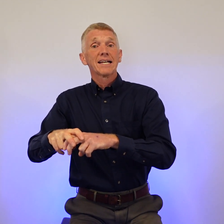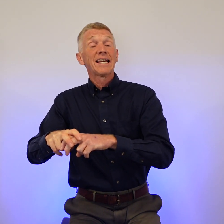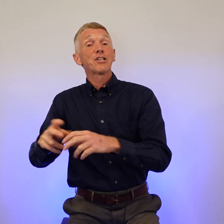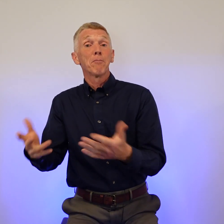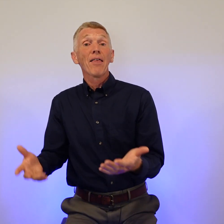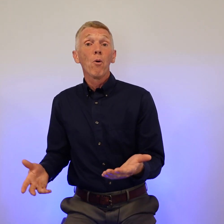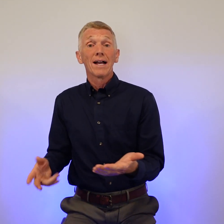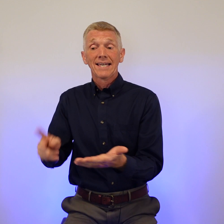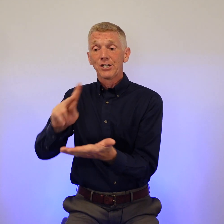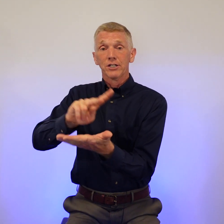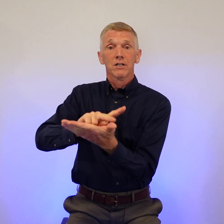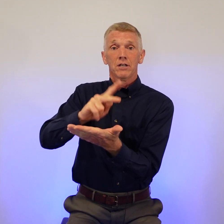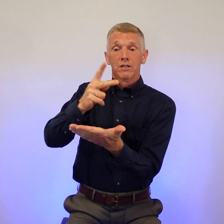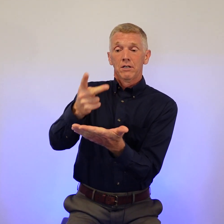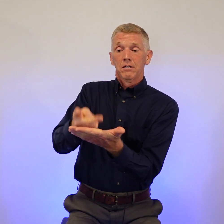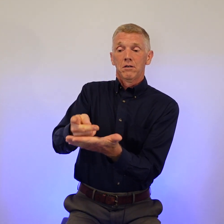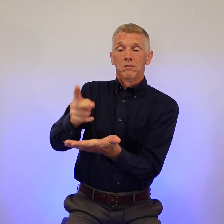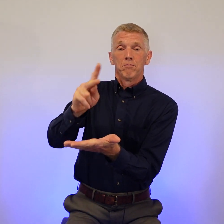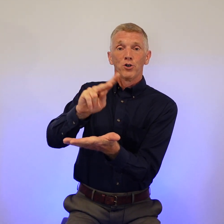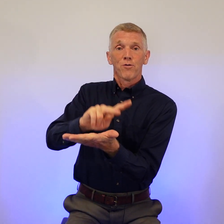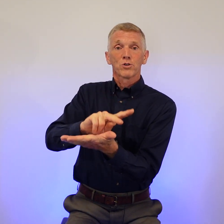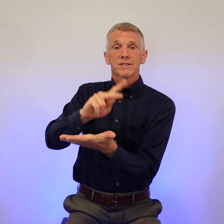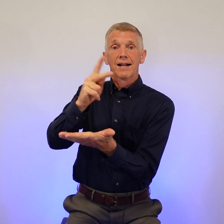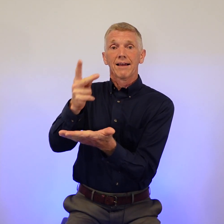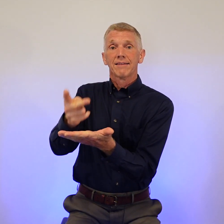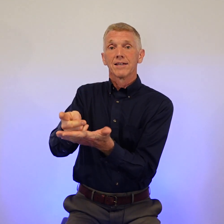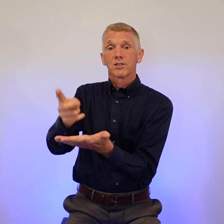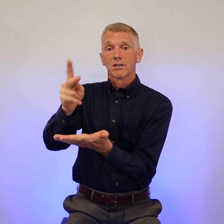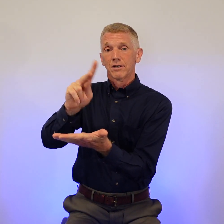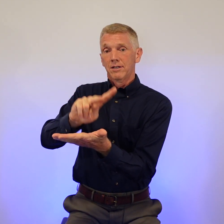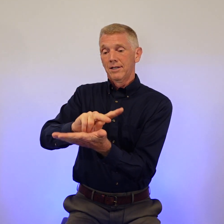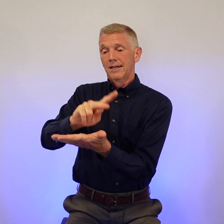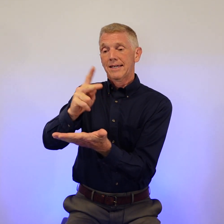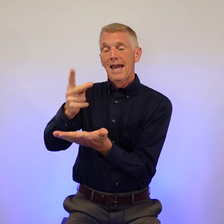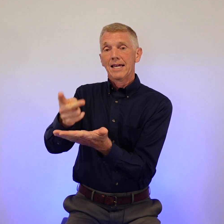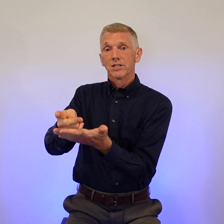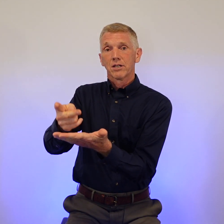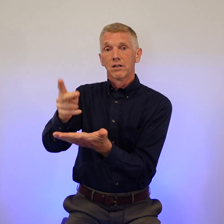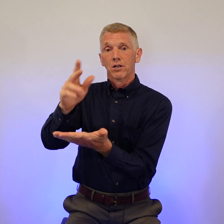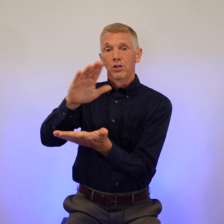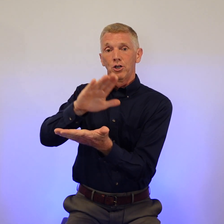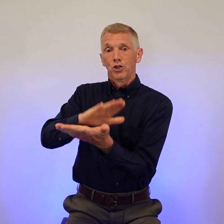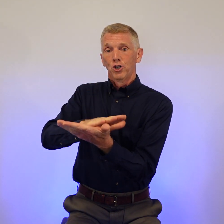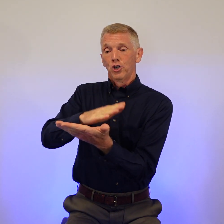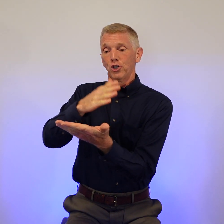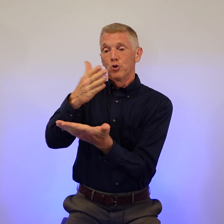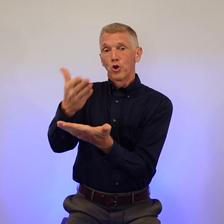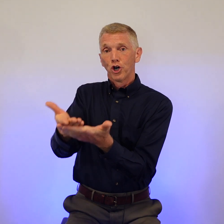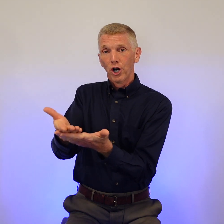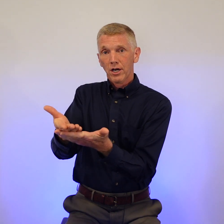kitchen, by the way, a kitchen, most folks assign it like this, K's. You cook,